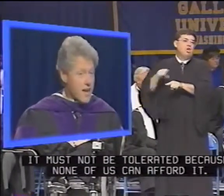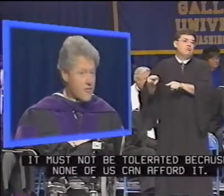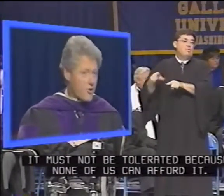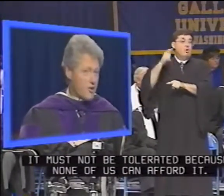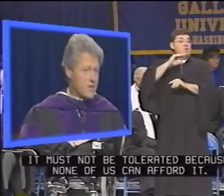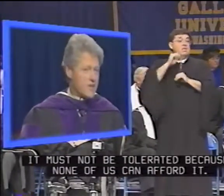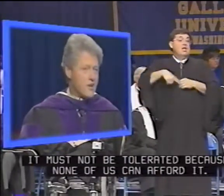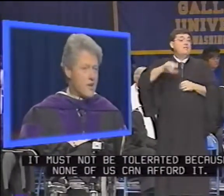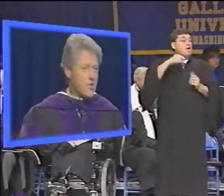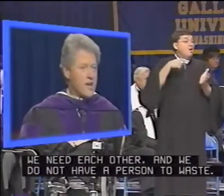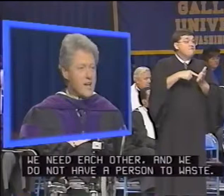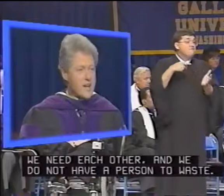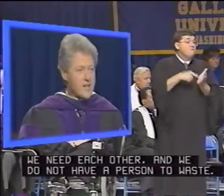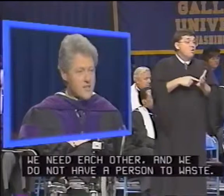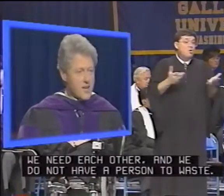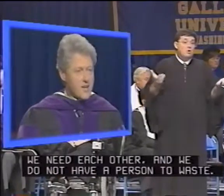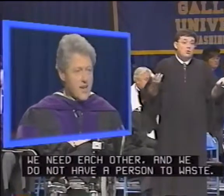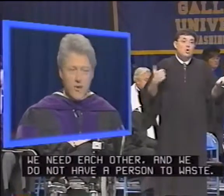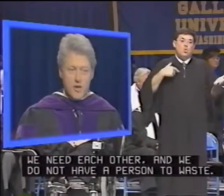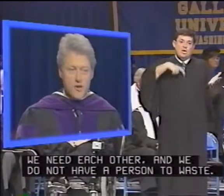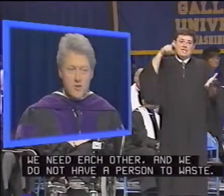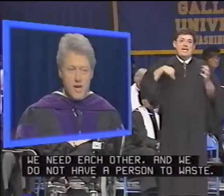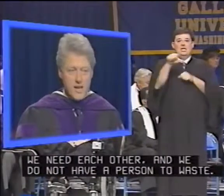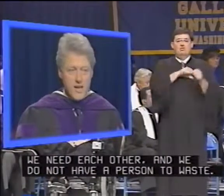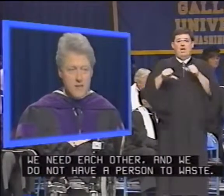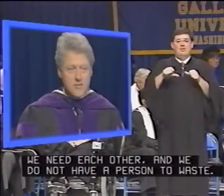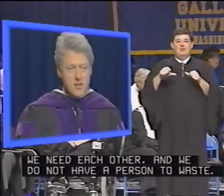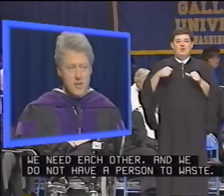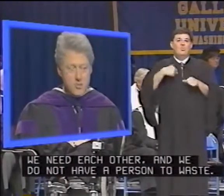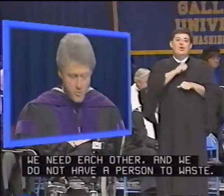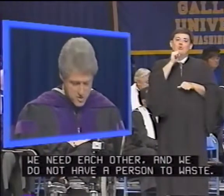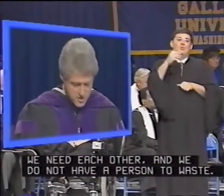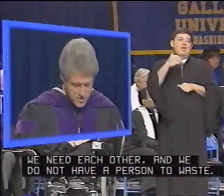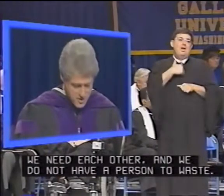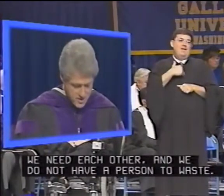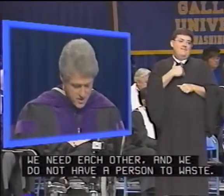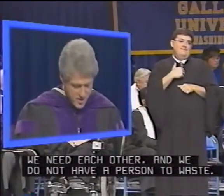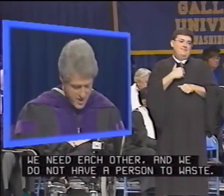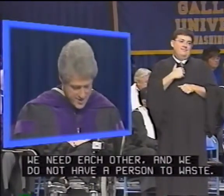afford it. We need each other and we do not have a person to waste.